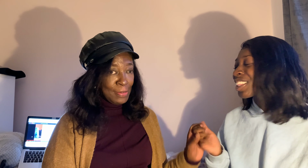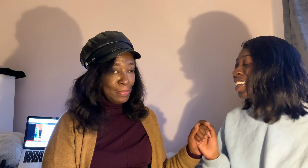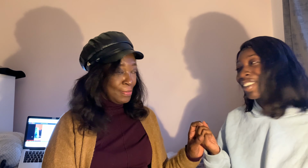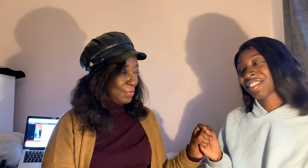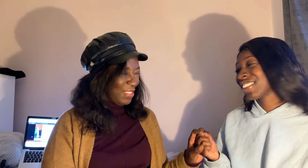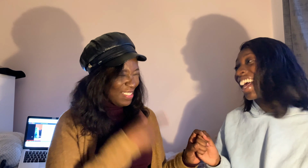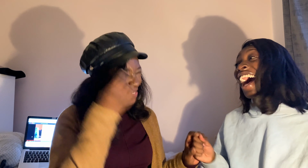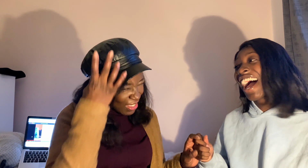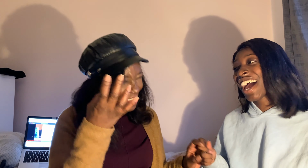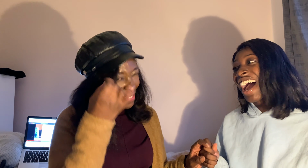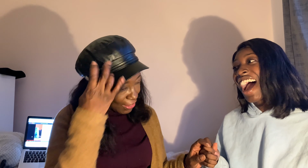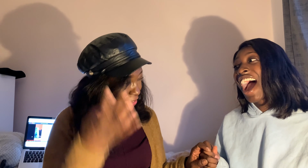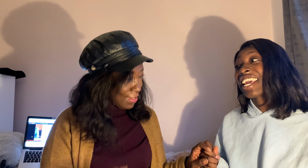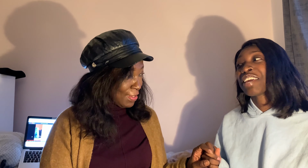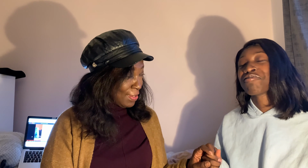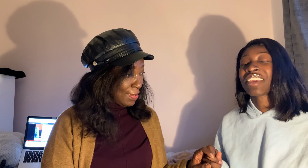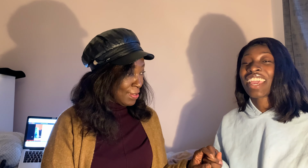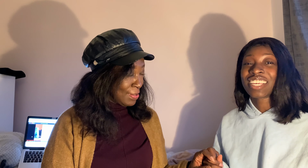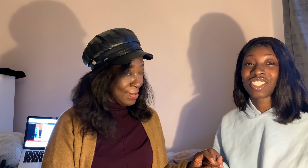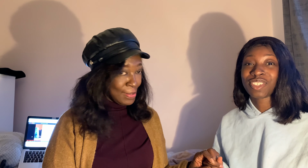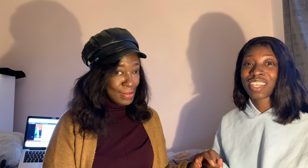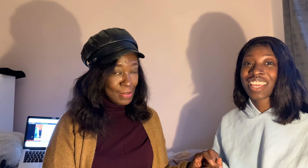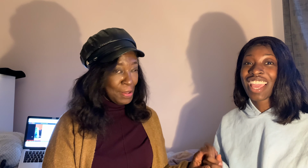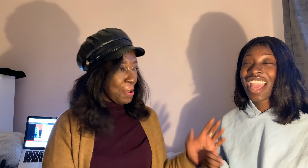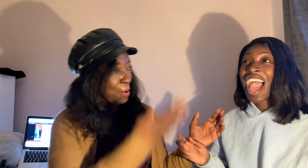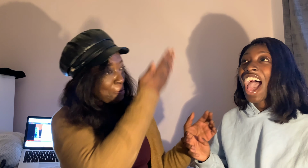No. I keep forgetting.